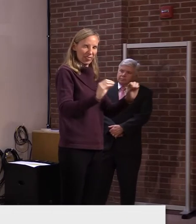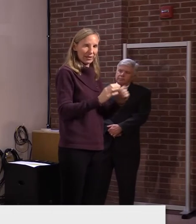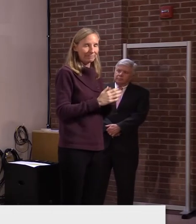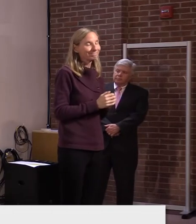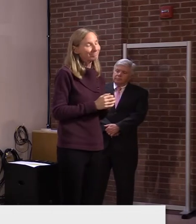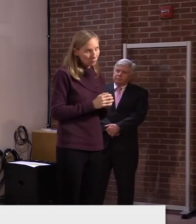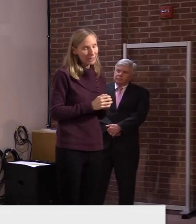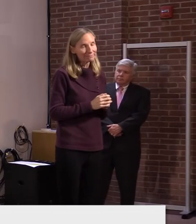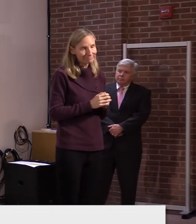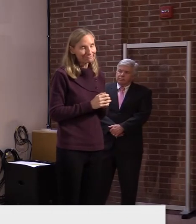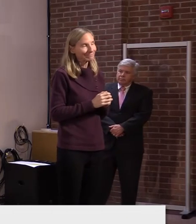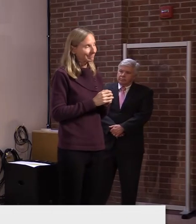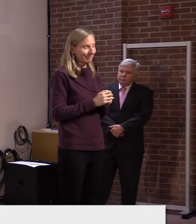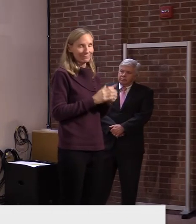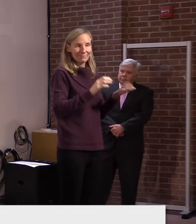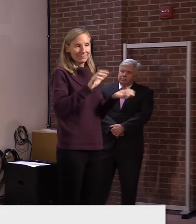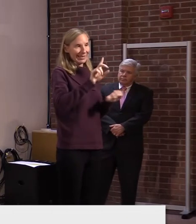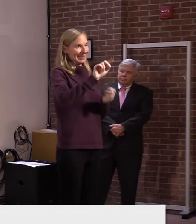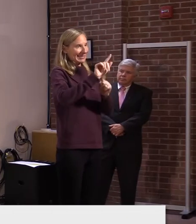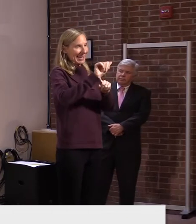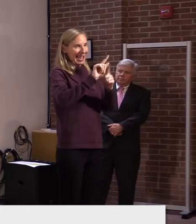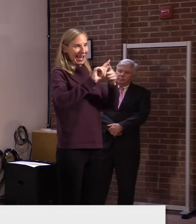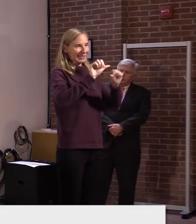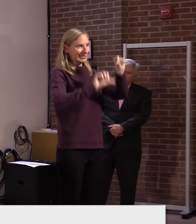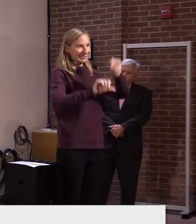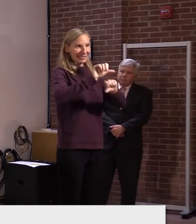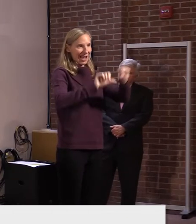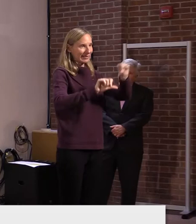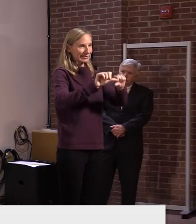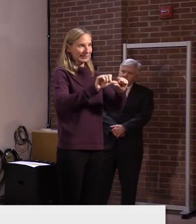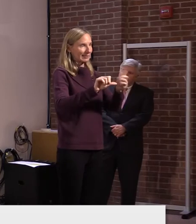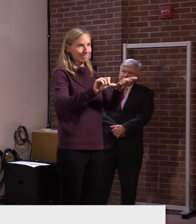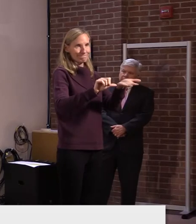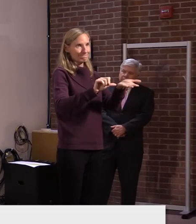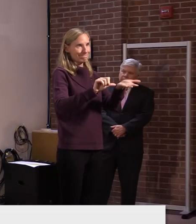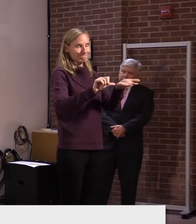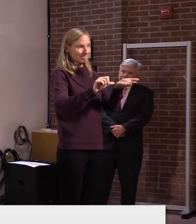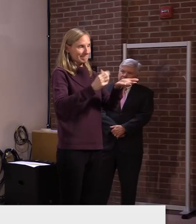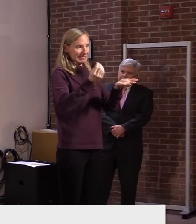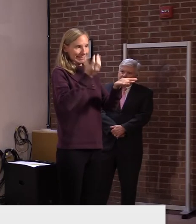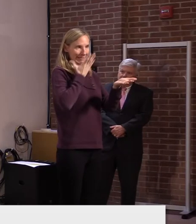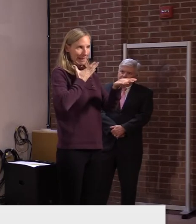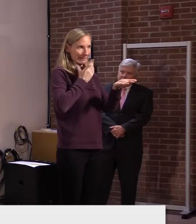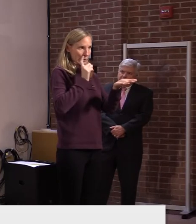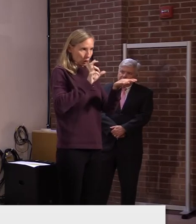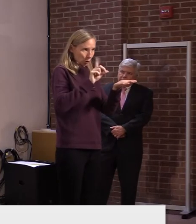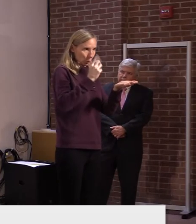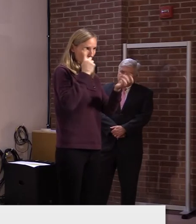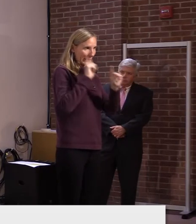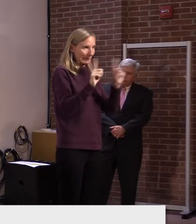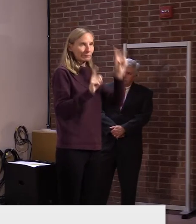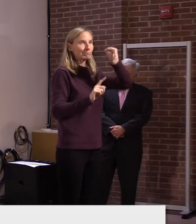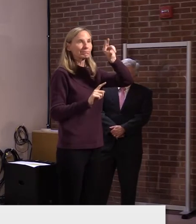Mainly because the data and the science doesn't back up any mitigation measures that would change